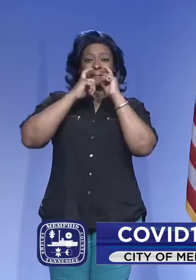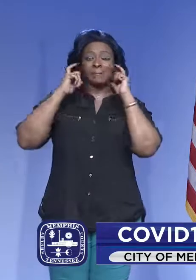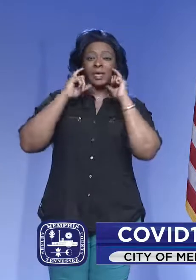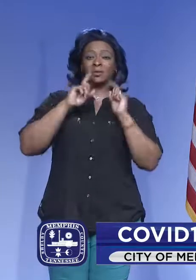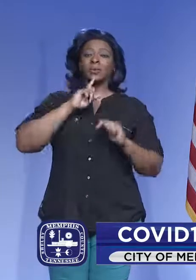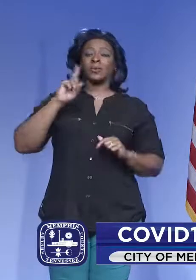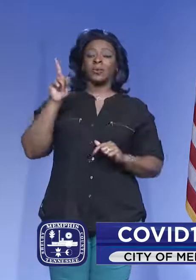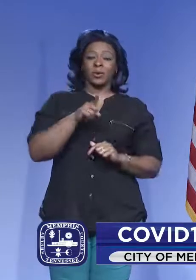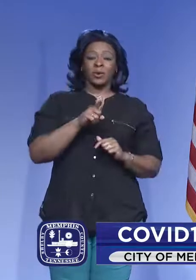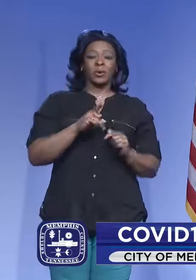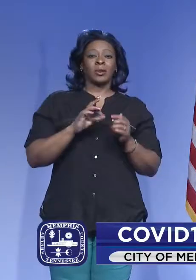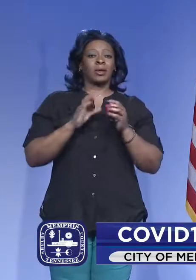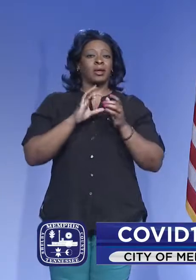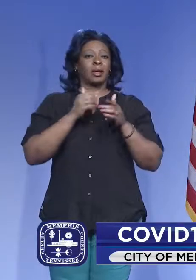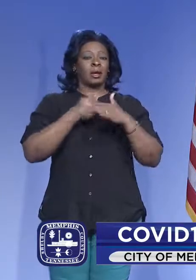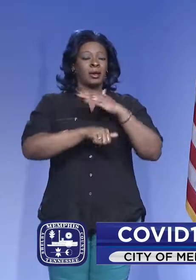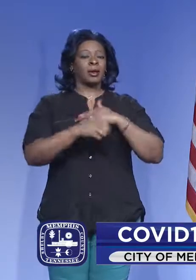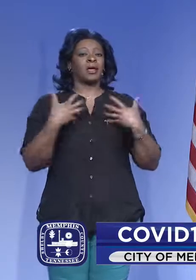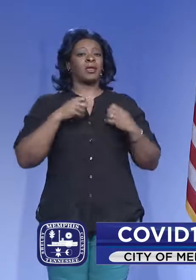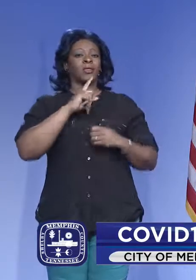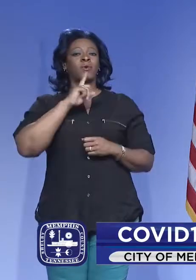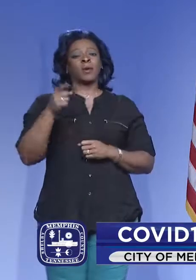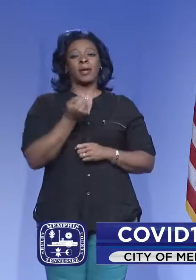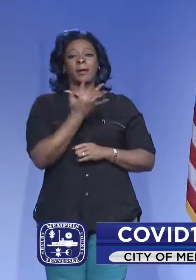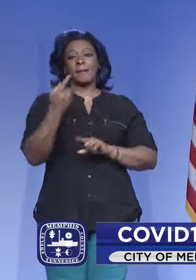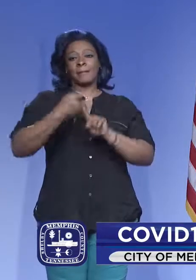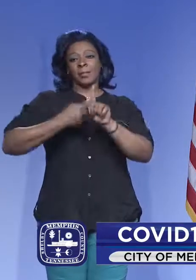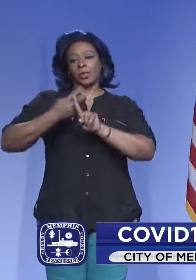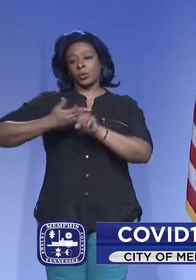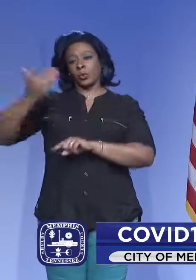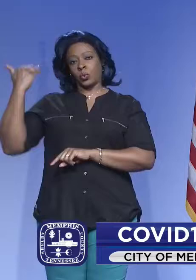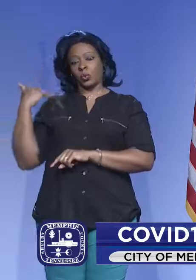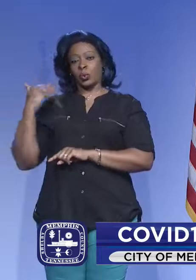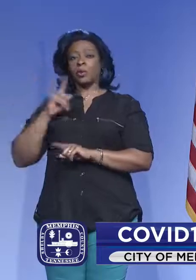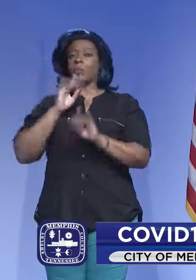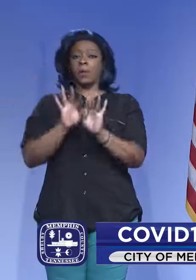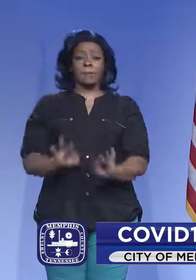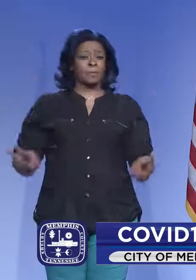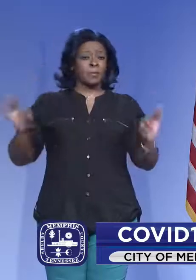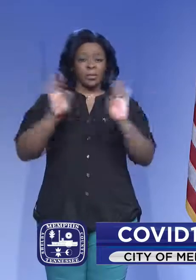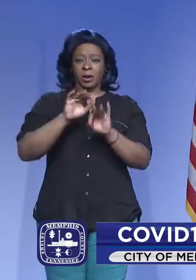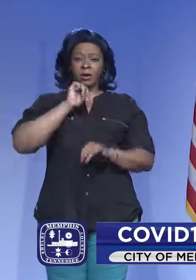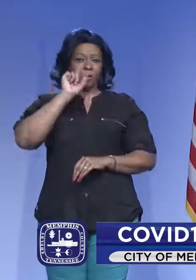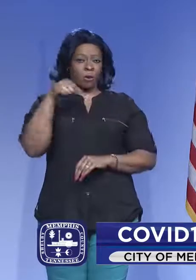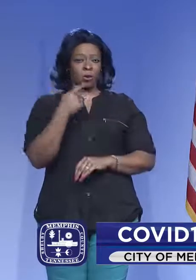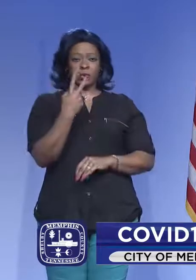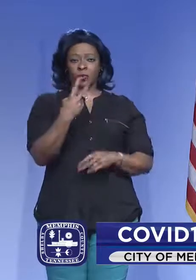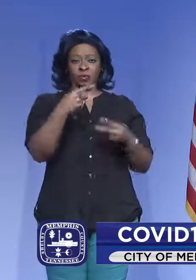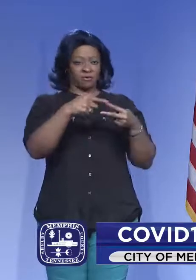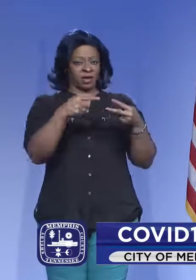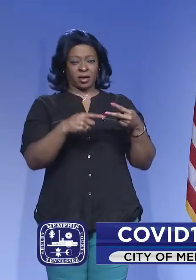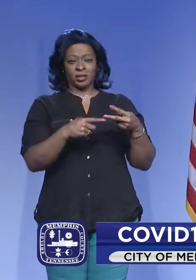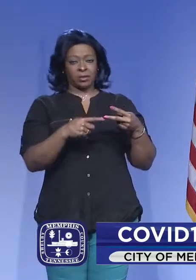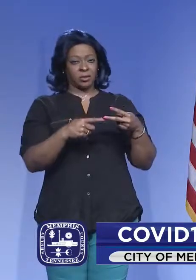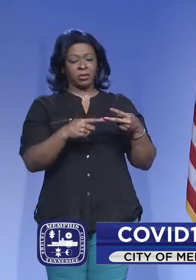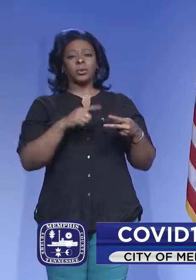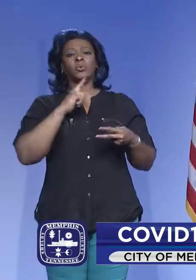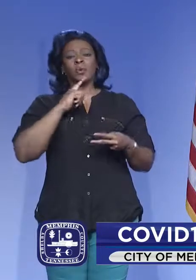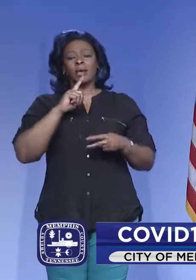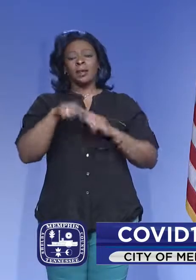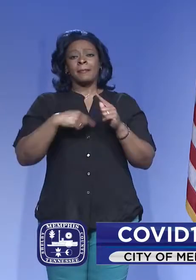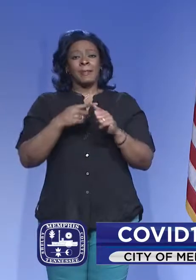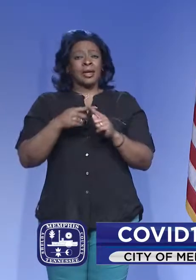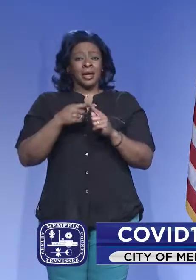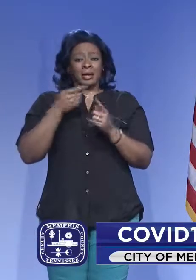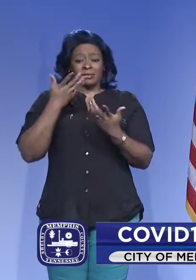in conjunction with the health order some number of months ago. But importantly, it's not just those two factors. It's really about the